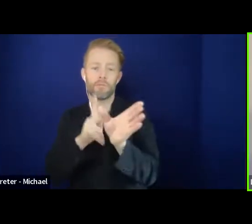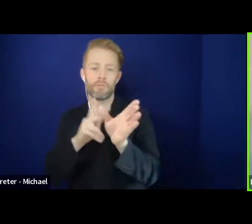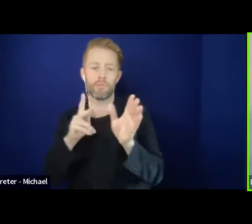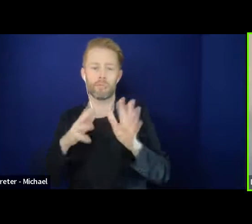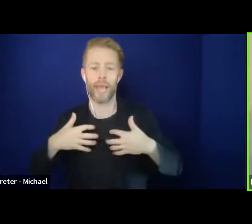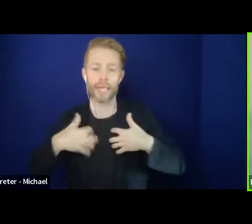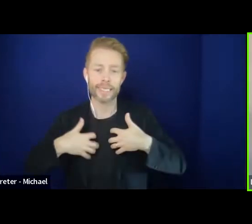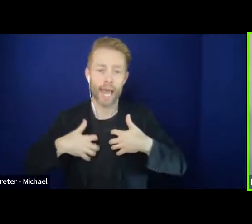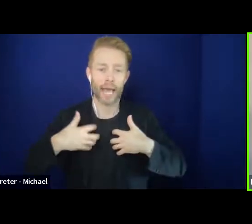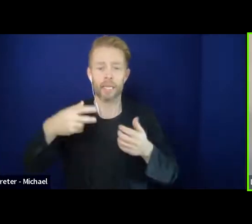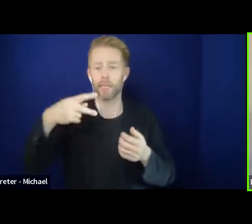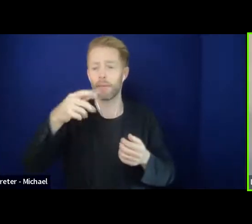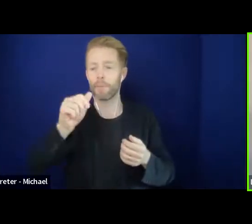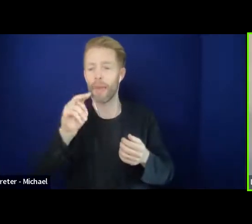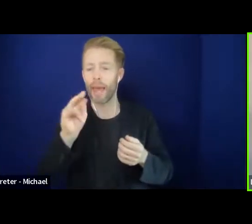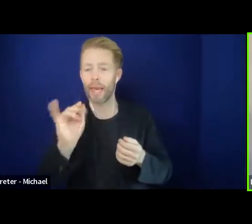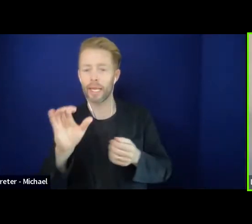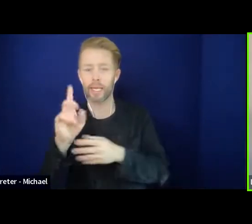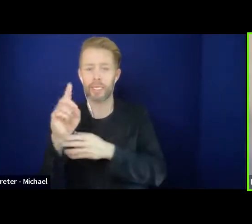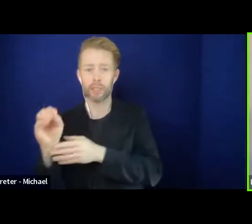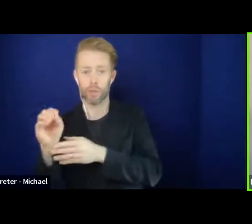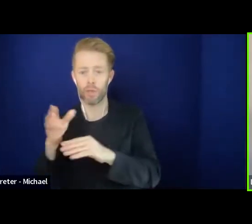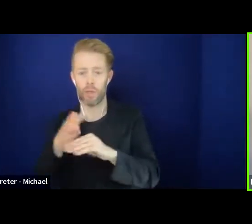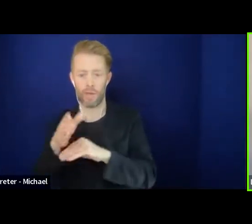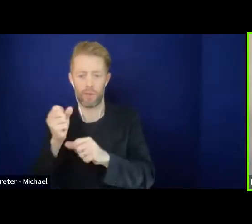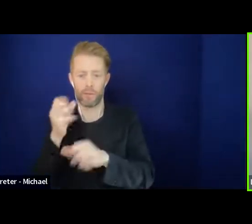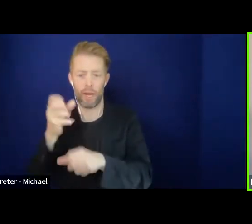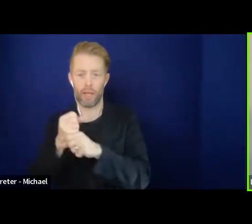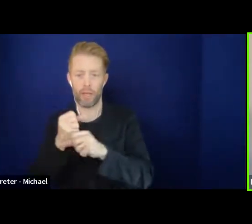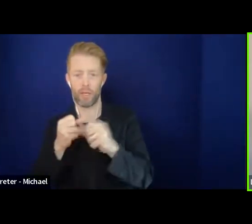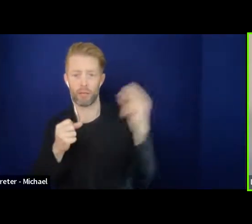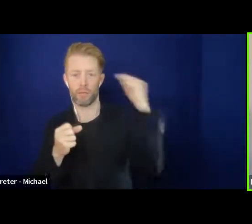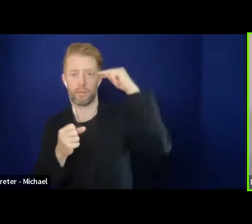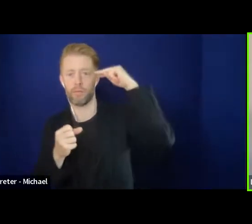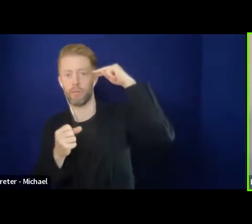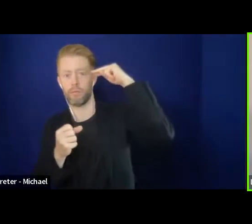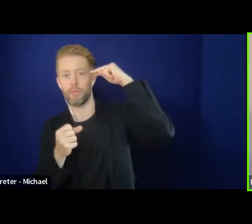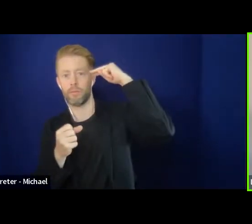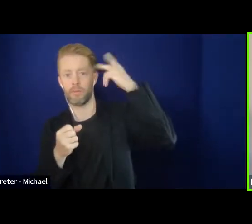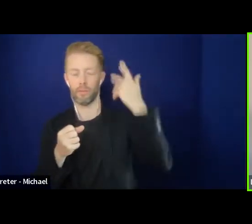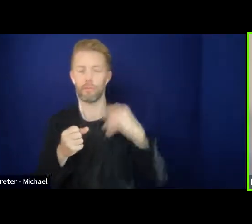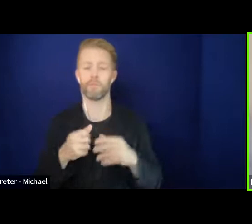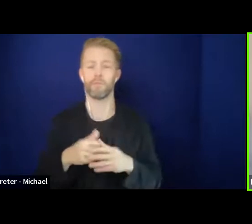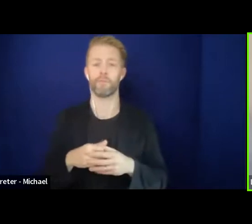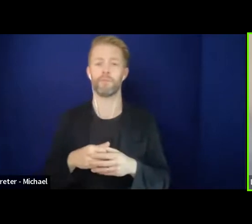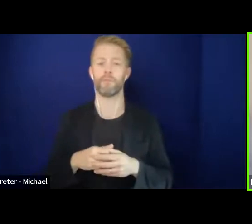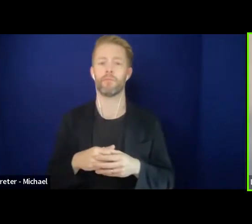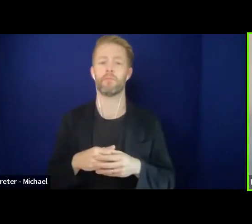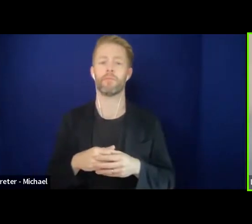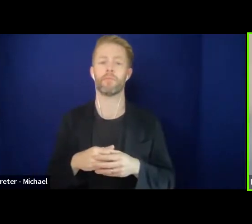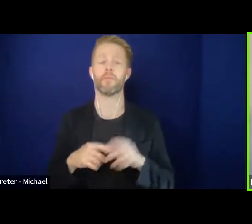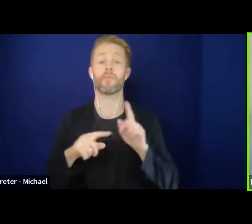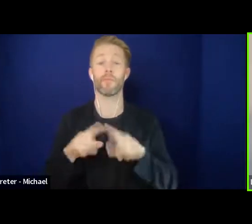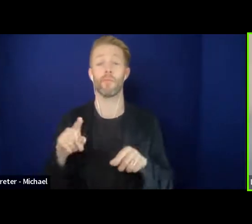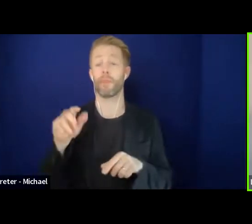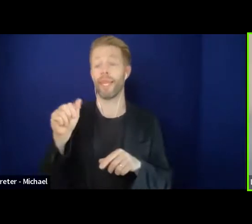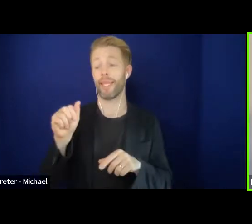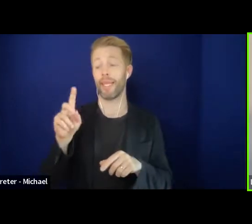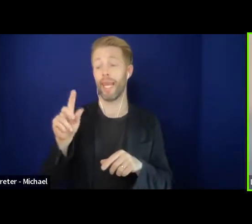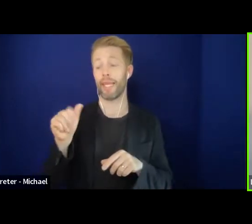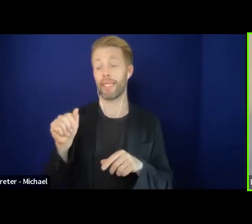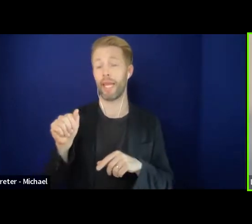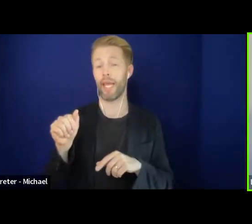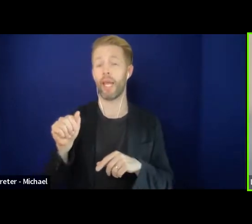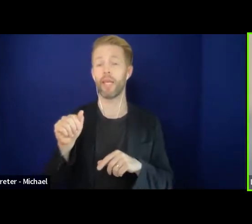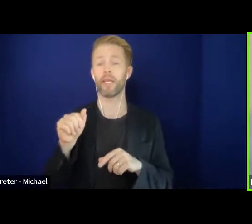alone years, of being subjected to that treatment, to that surveillance. But the ADA does not apply